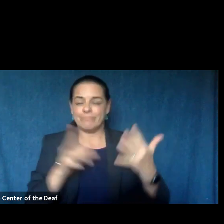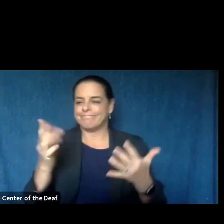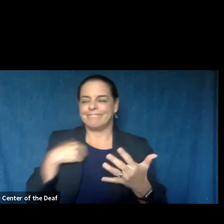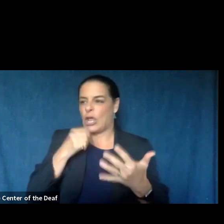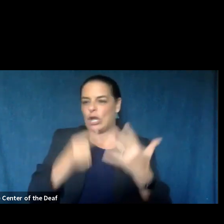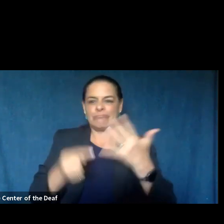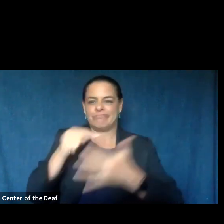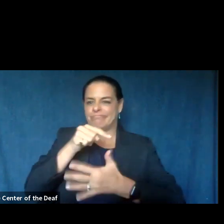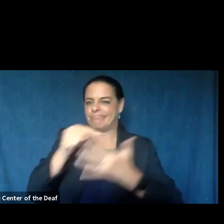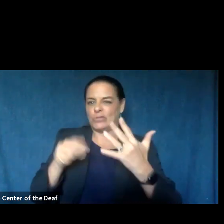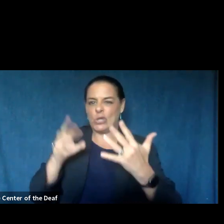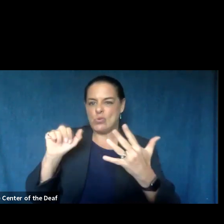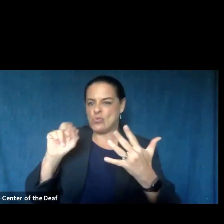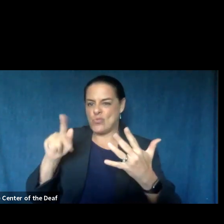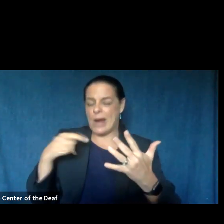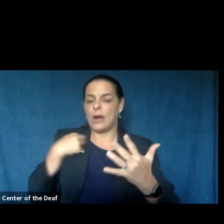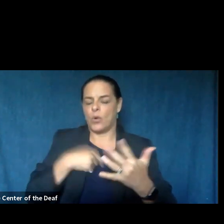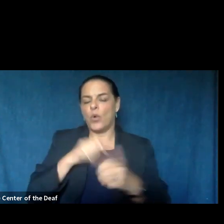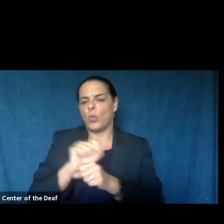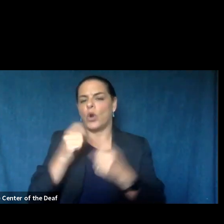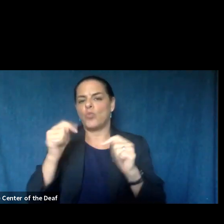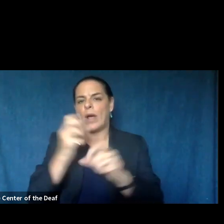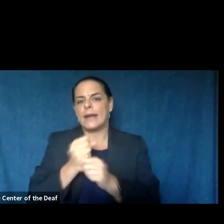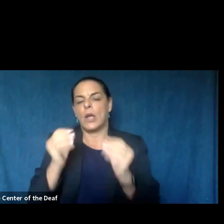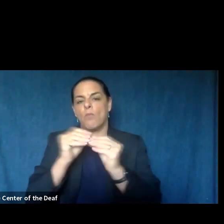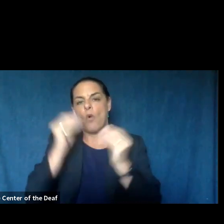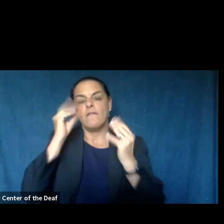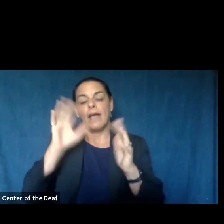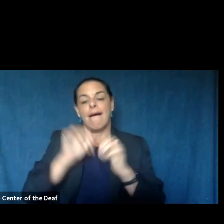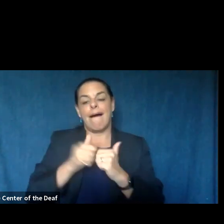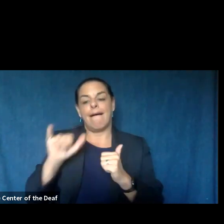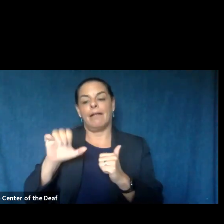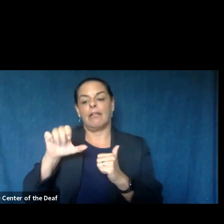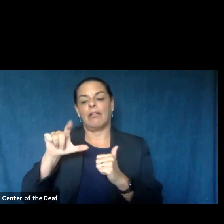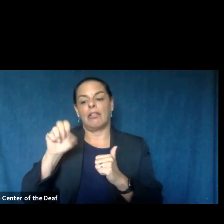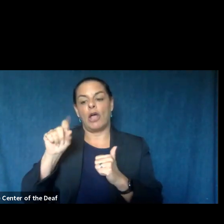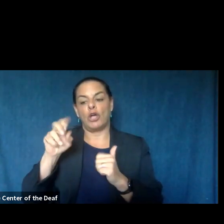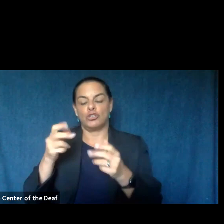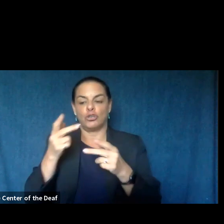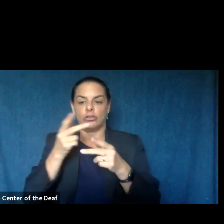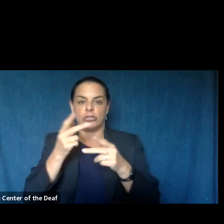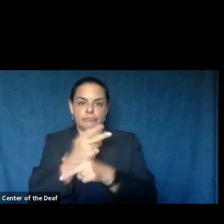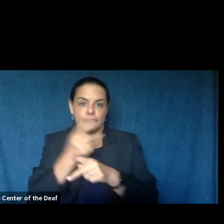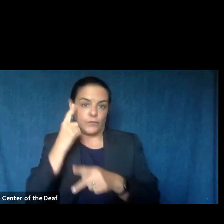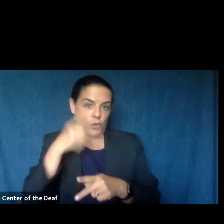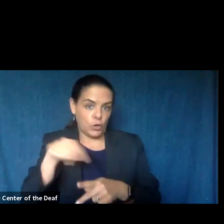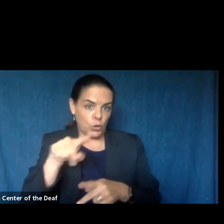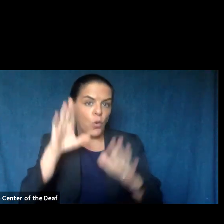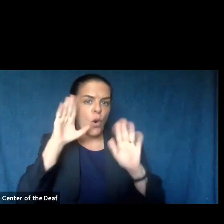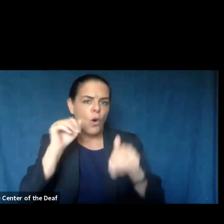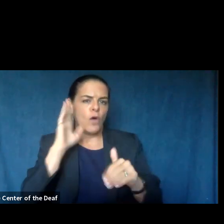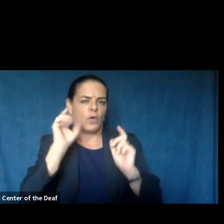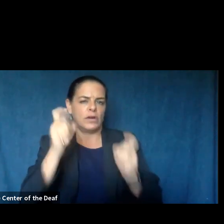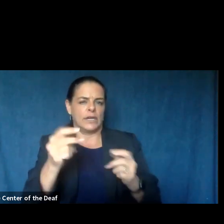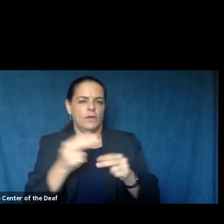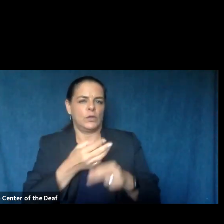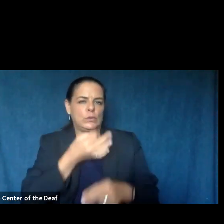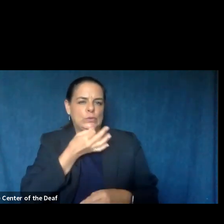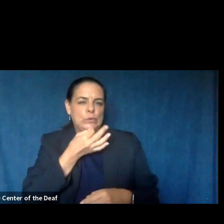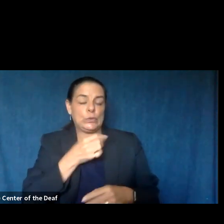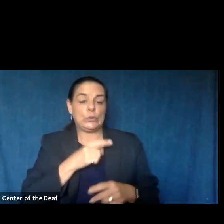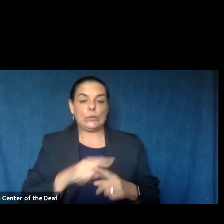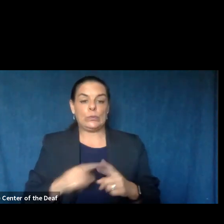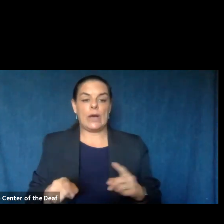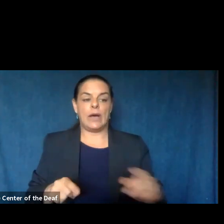working on getting more information on how our clusters break down to you guys, and hopefully we'll have that to you soon. But again, I think what I hit on